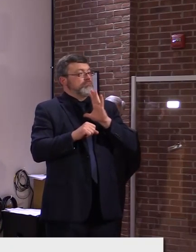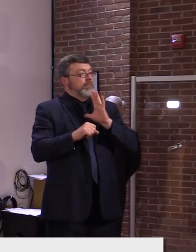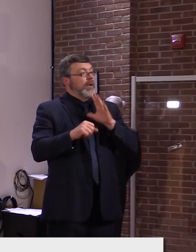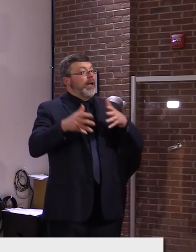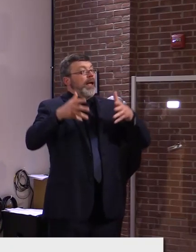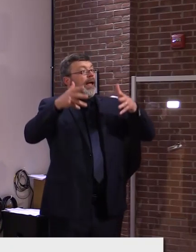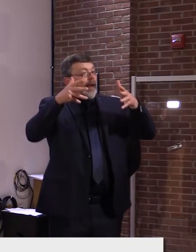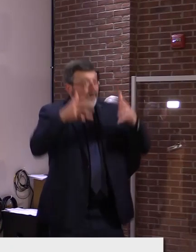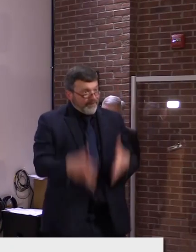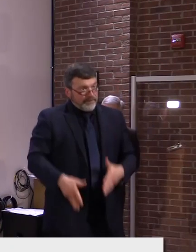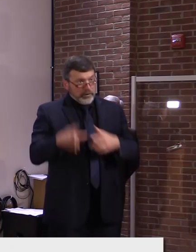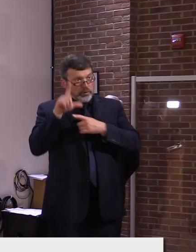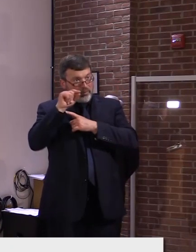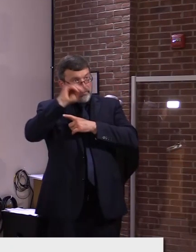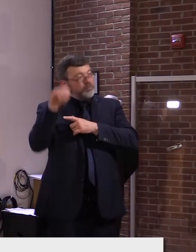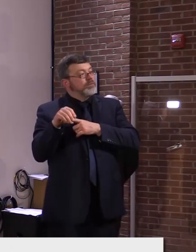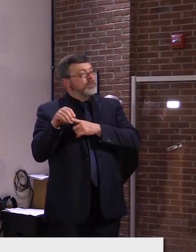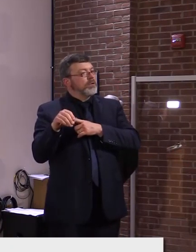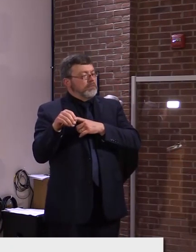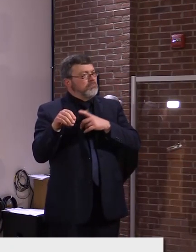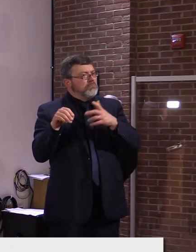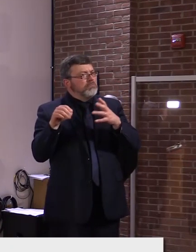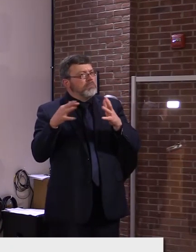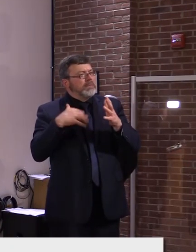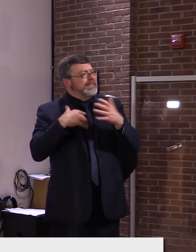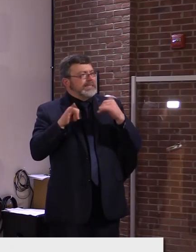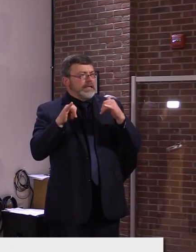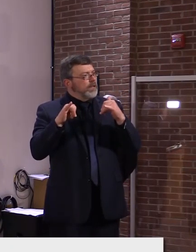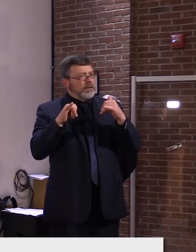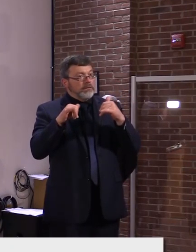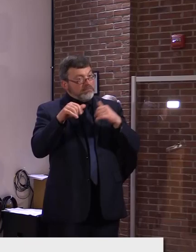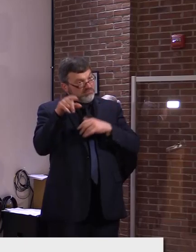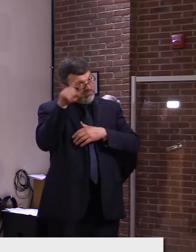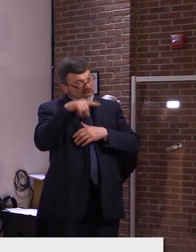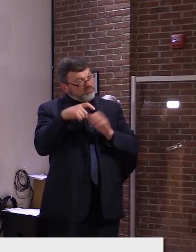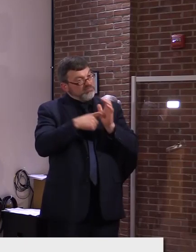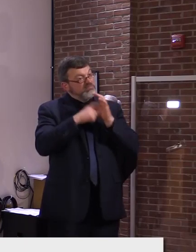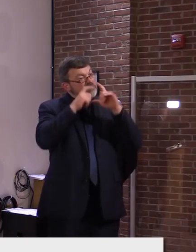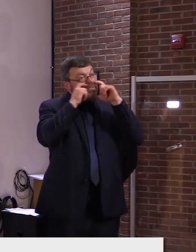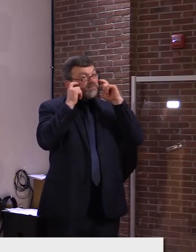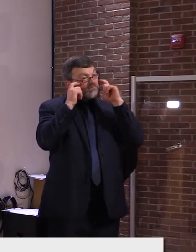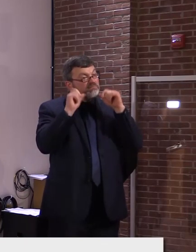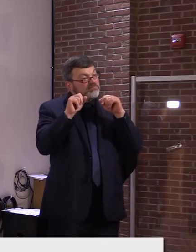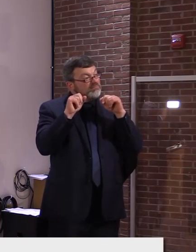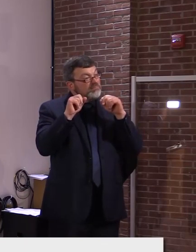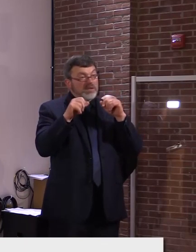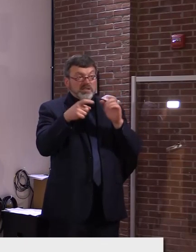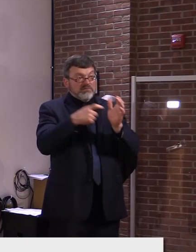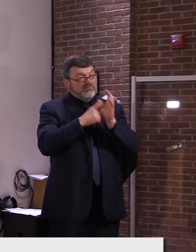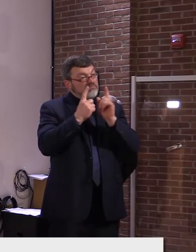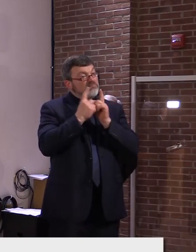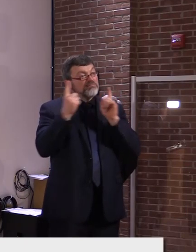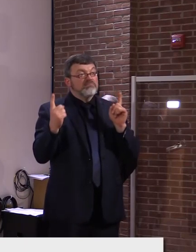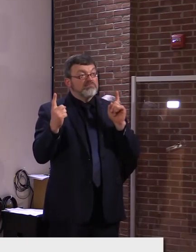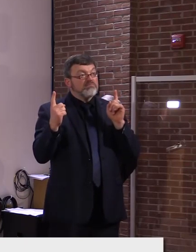themselves from others who are not vaccinated. I mean, it's as simple as that. But we'll continue to